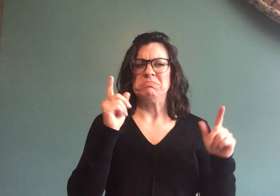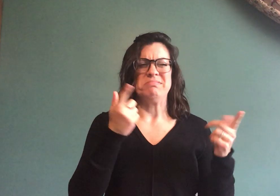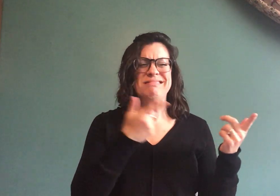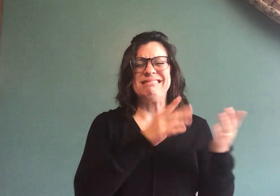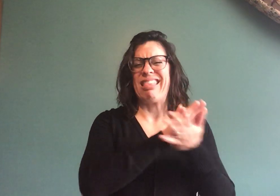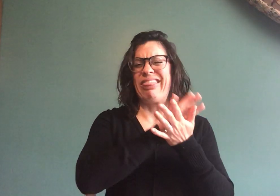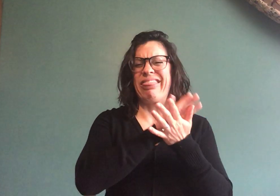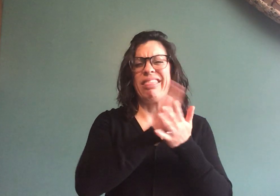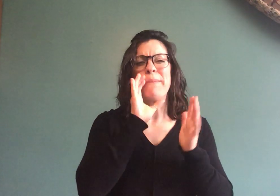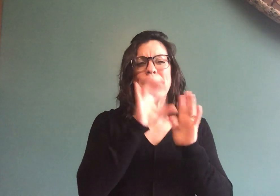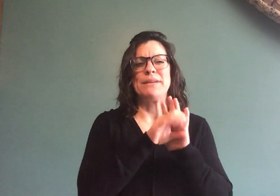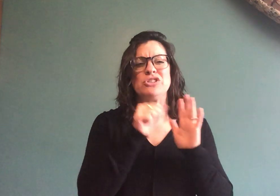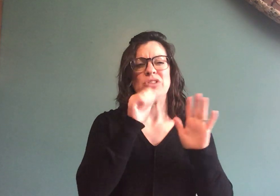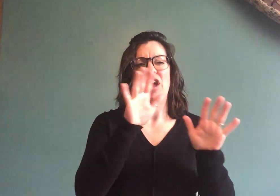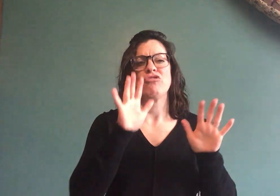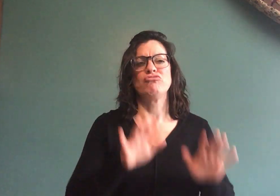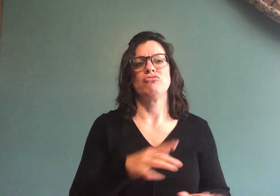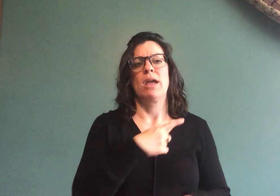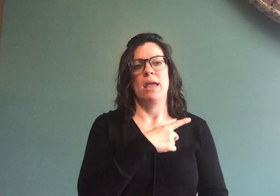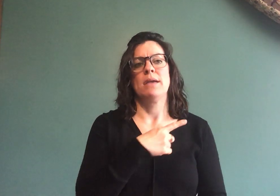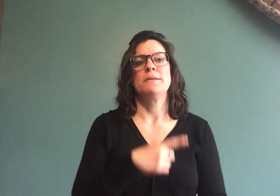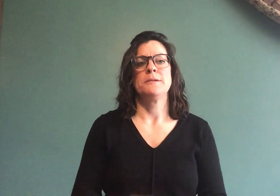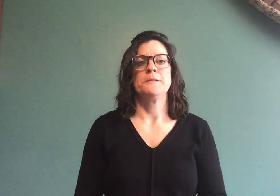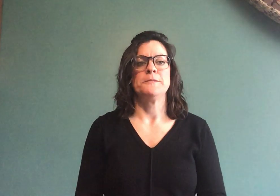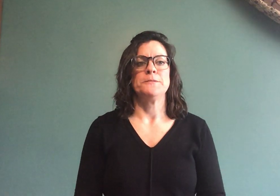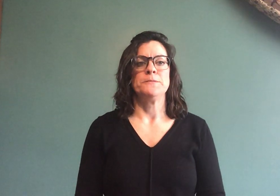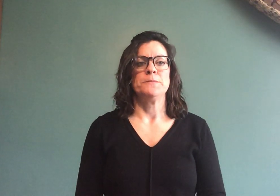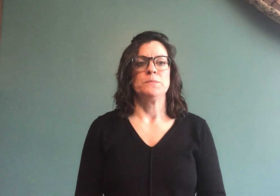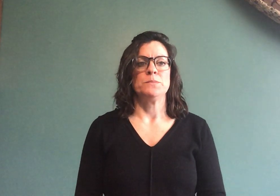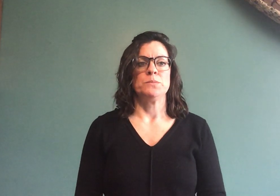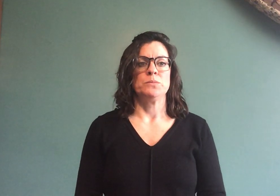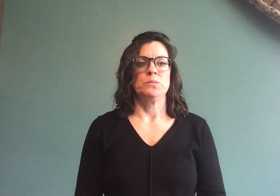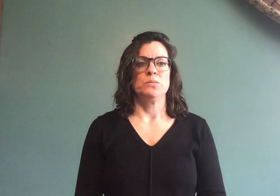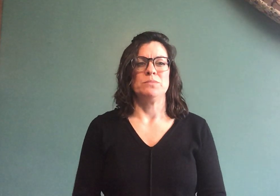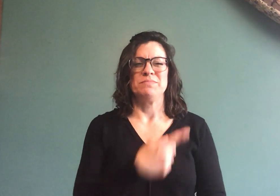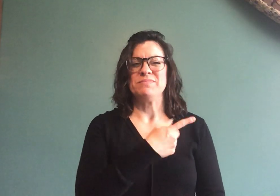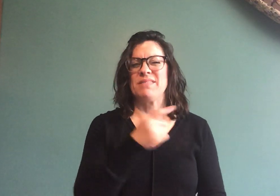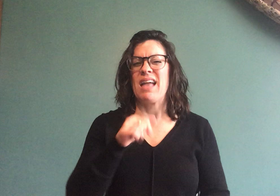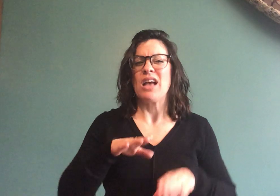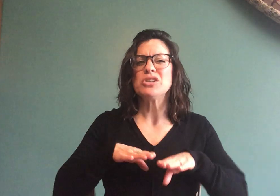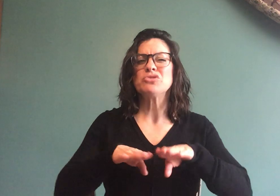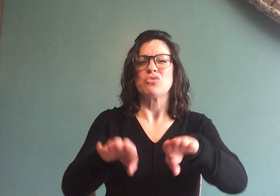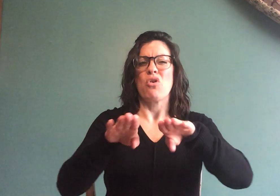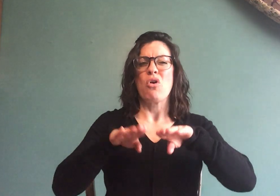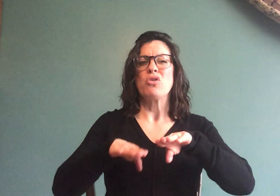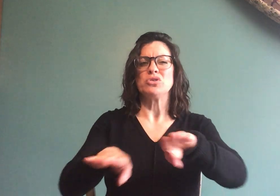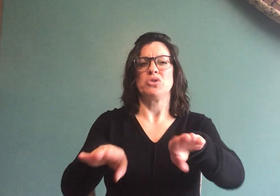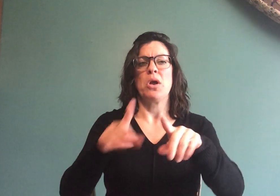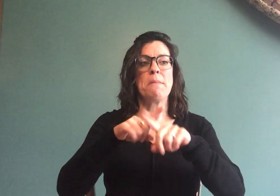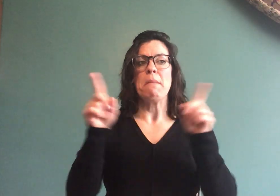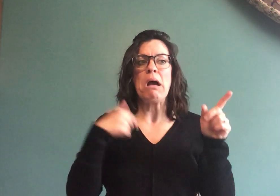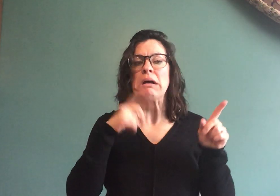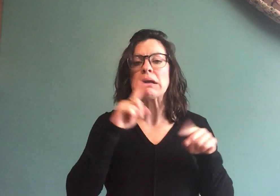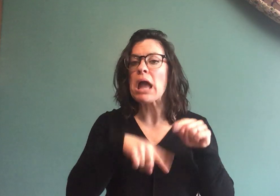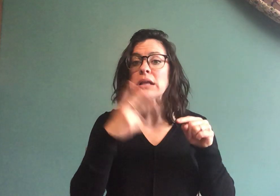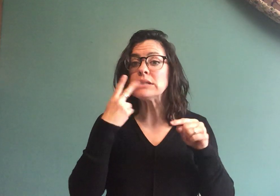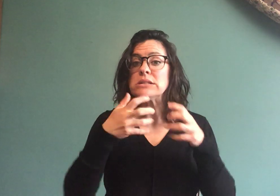saw, where you don't see any of the moving parts. All right, think about the tools that Mr. Hove has across the